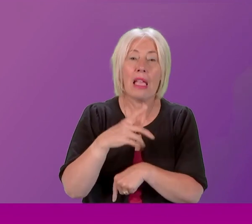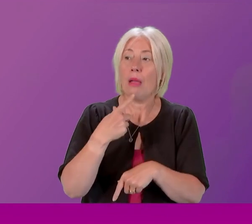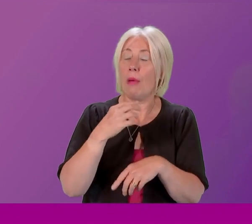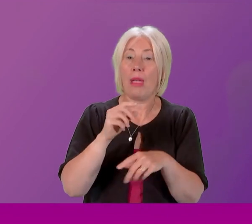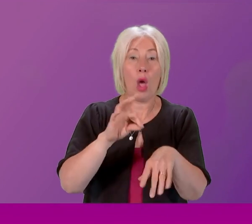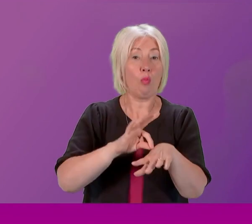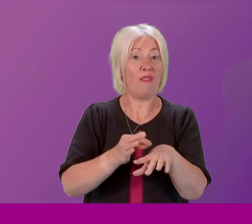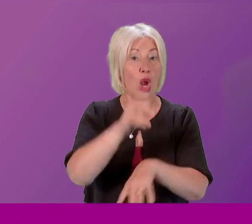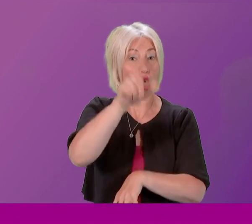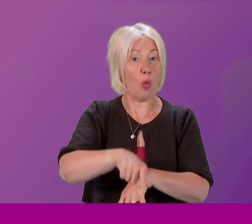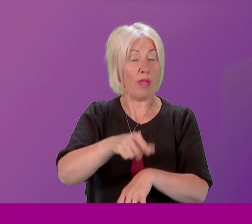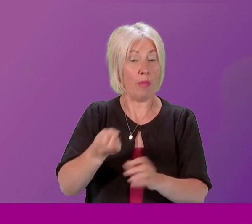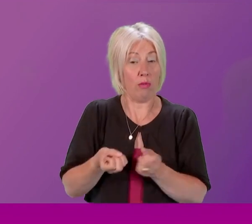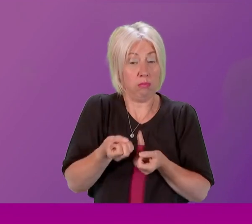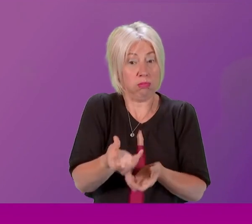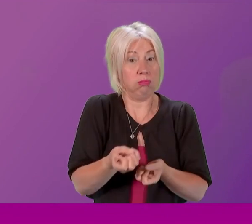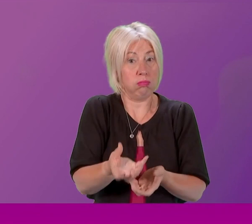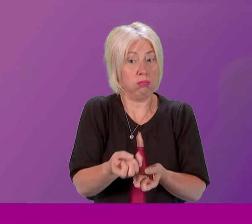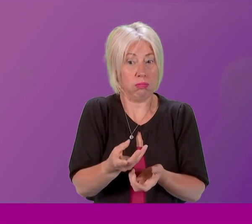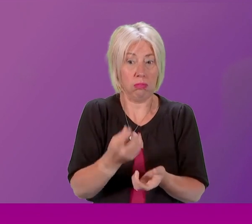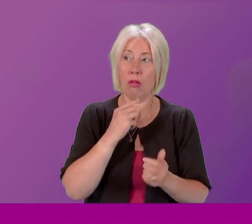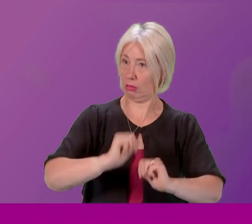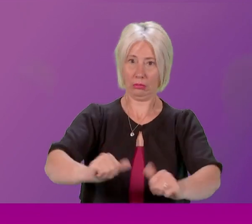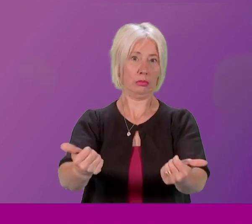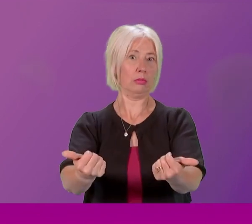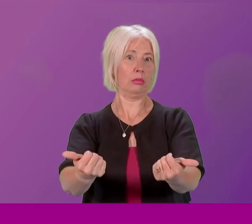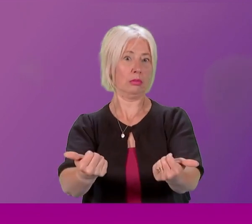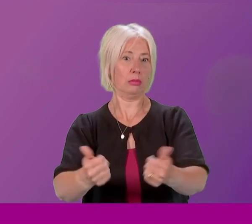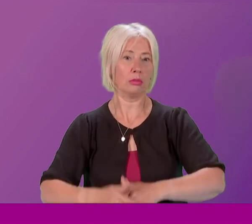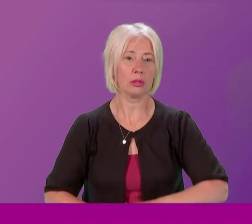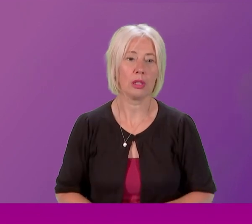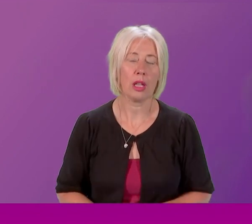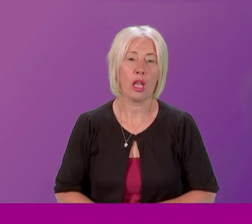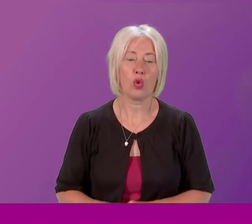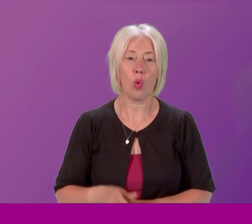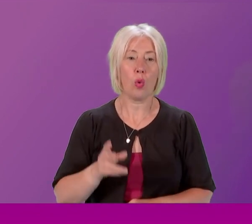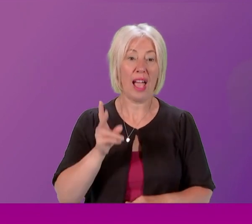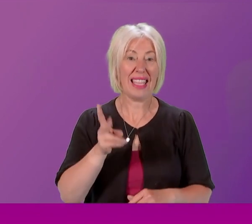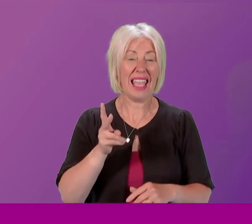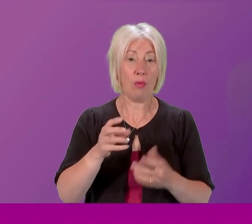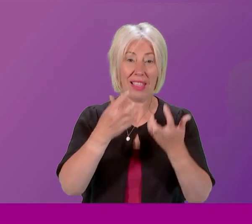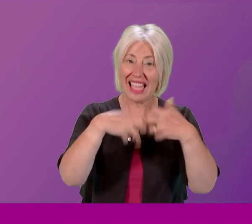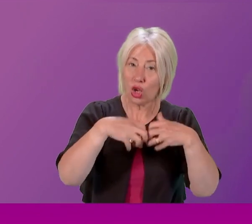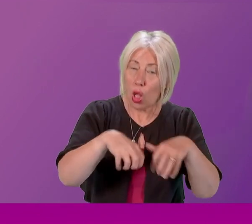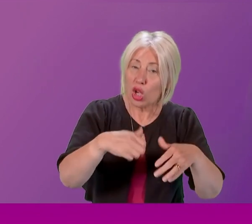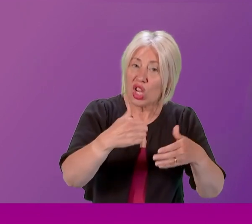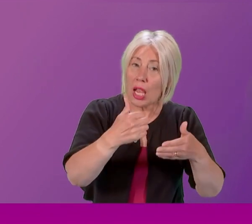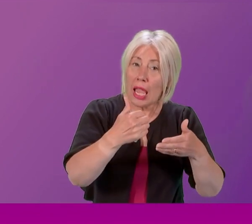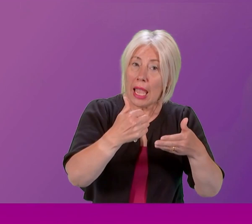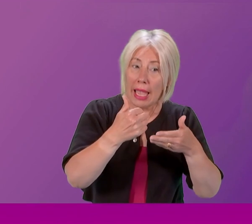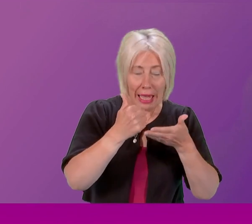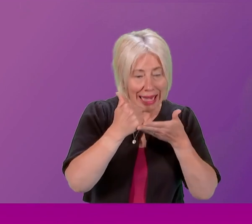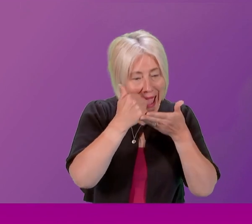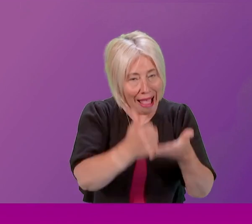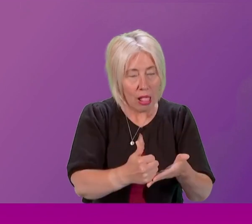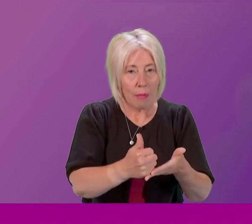to contribute to these things as well. And that's all good. So again, that's with the help of technology that's allowing